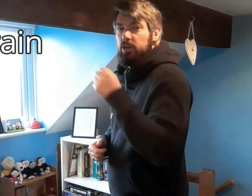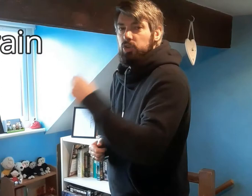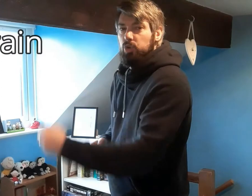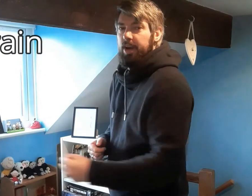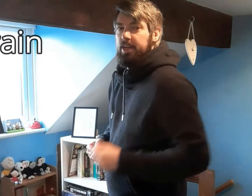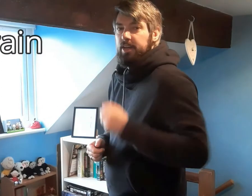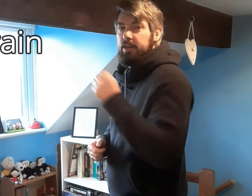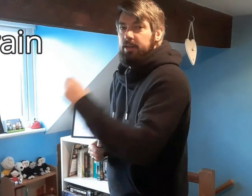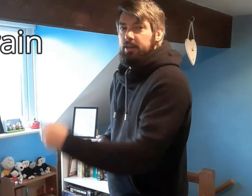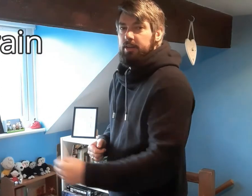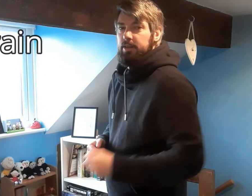Train.